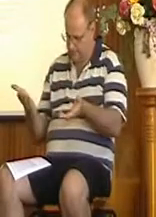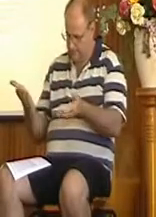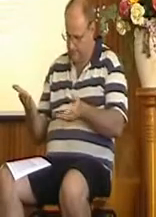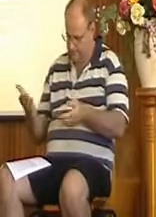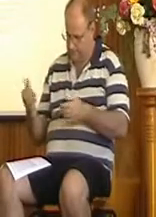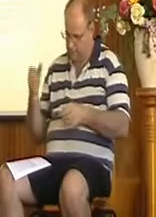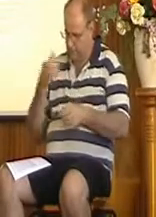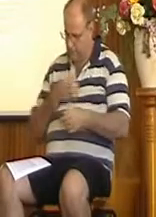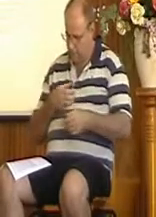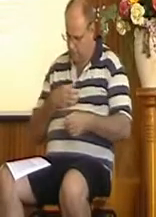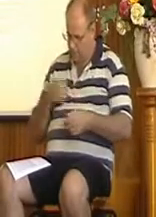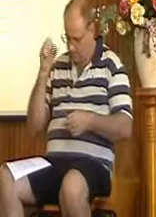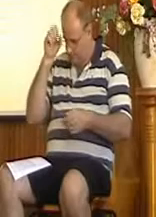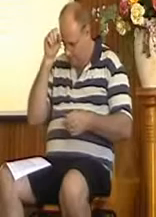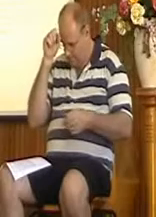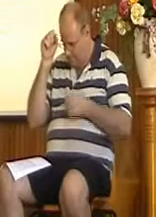remembrance.